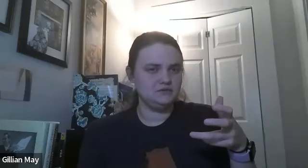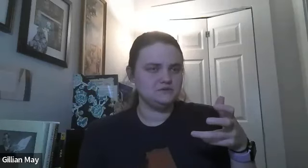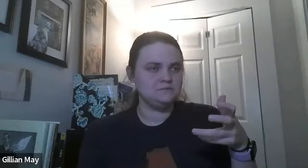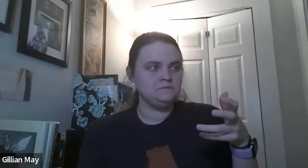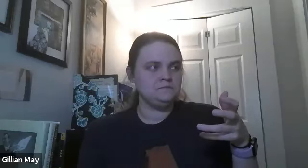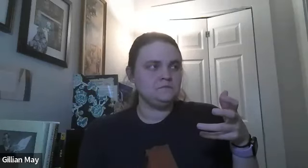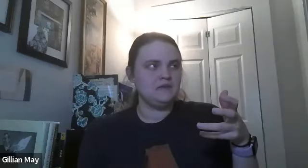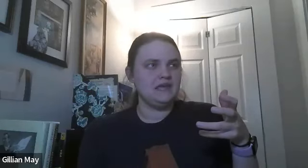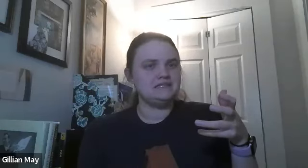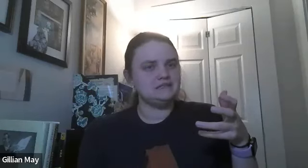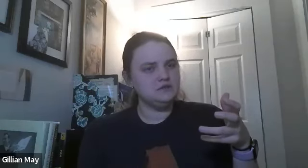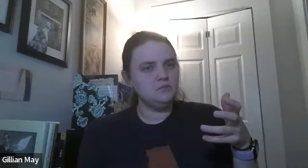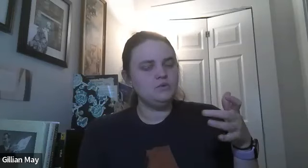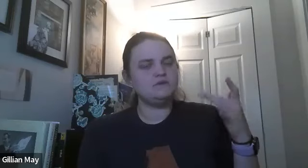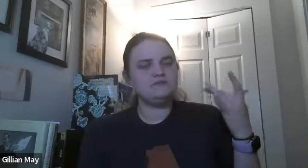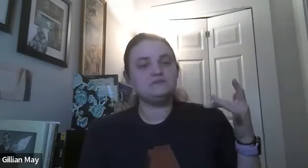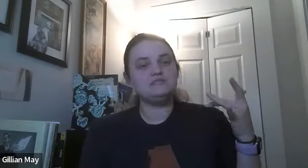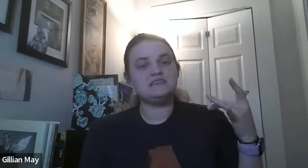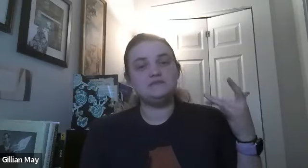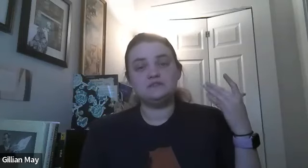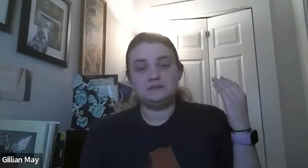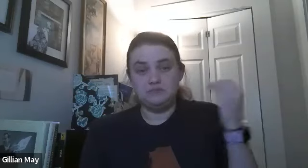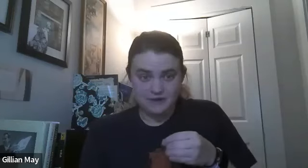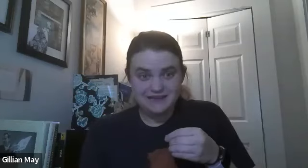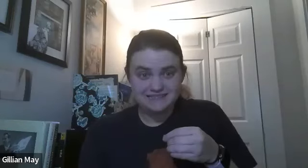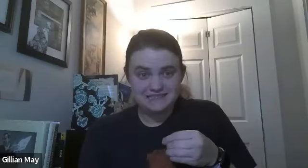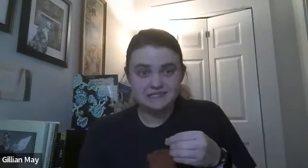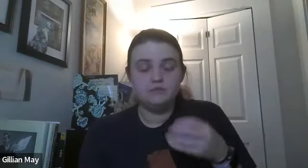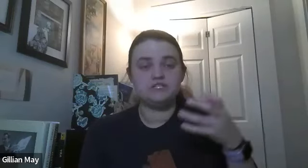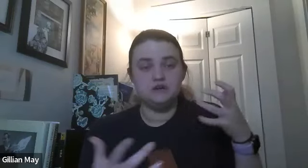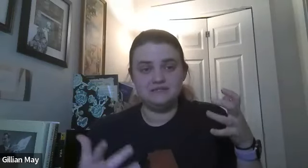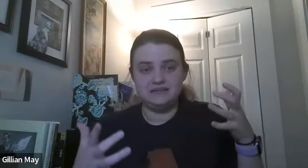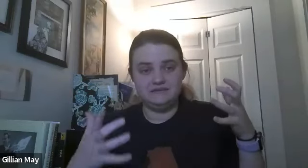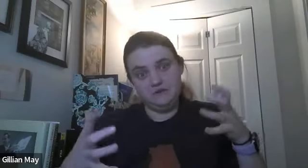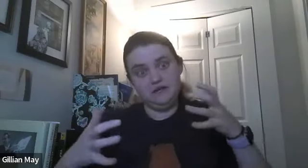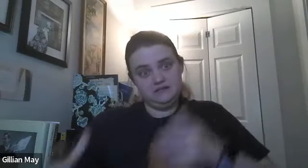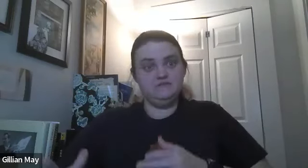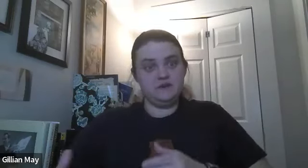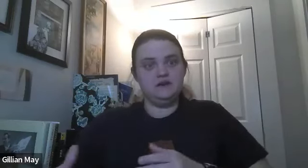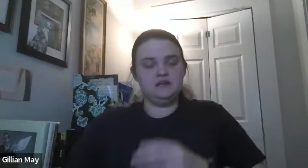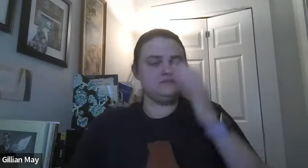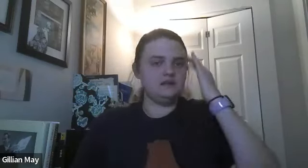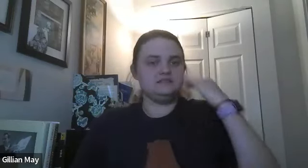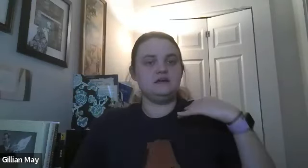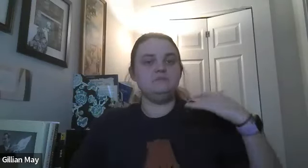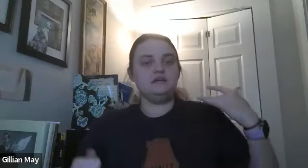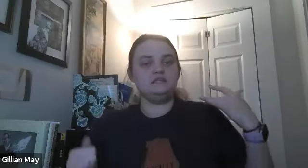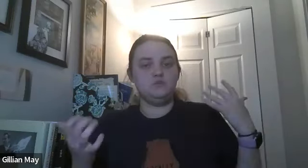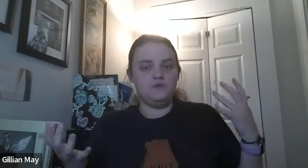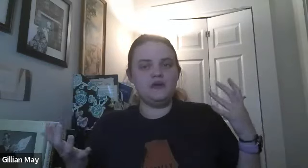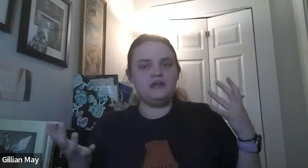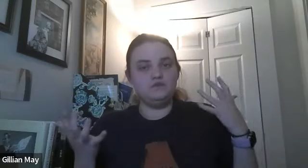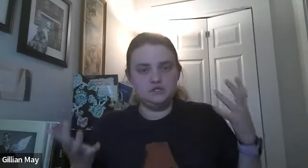use, it's a little more, this one's the sign for depressed, which I know is like very, very negative kind of sign, but it's one that if you do